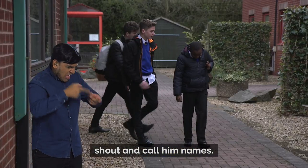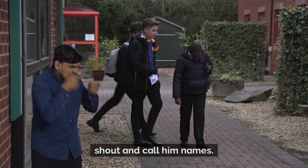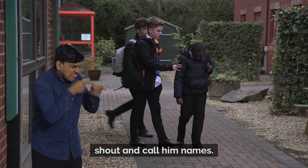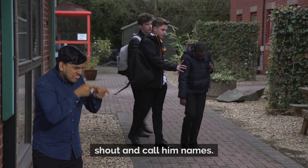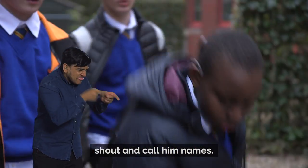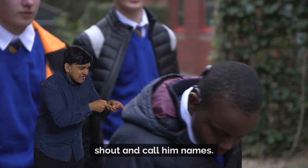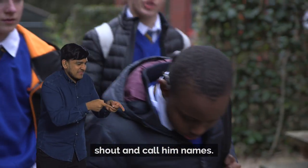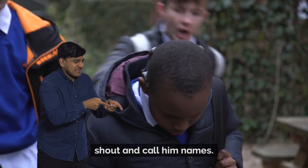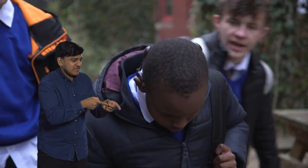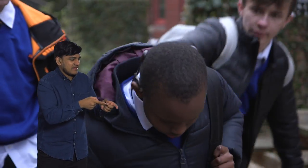call him names.